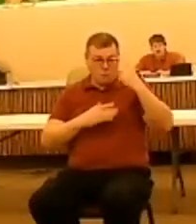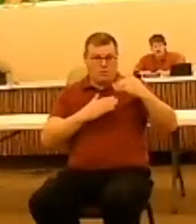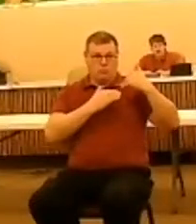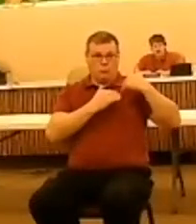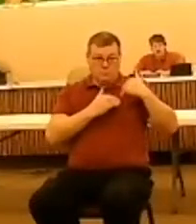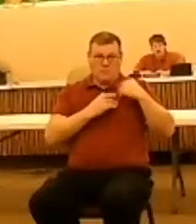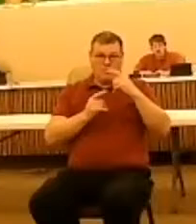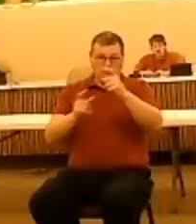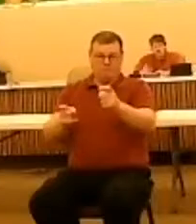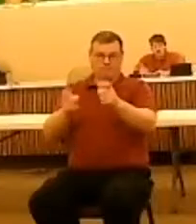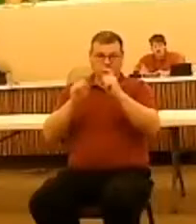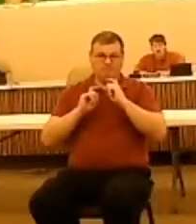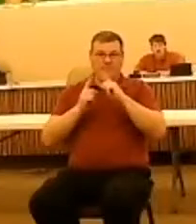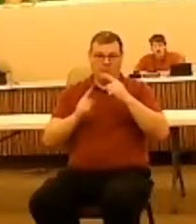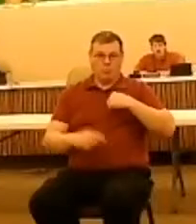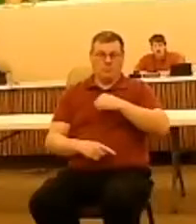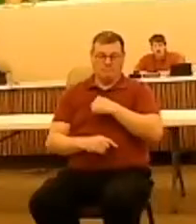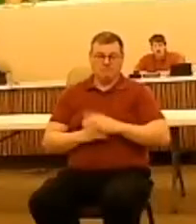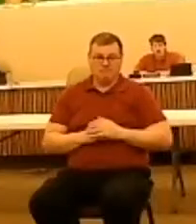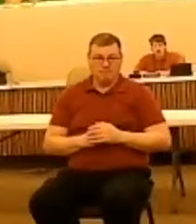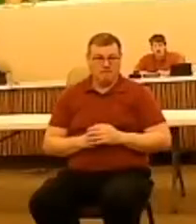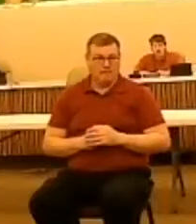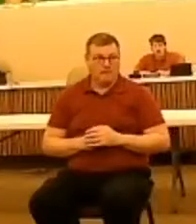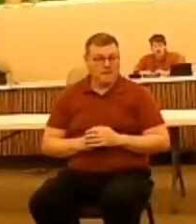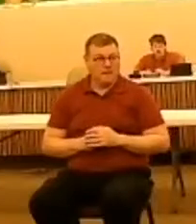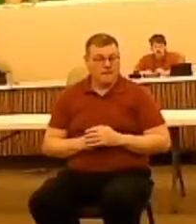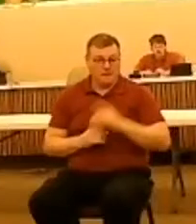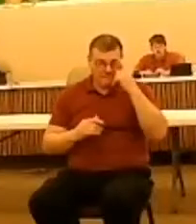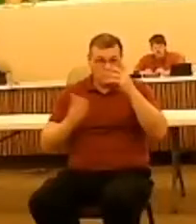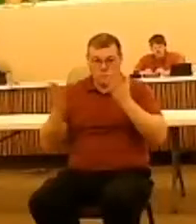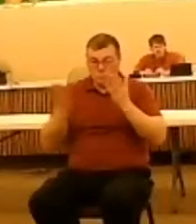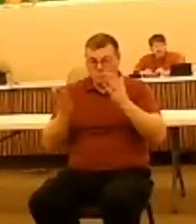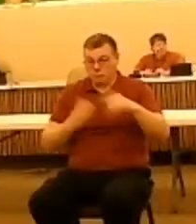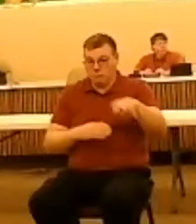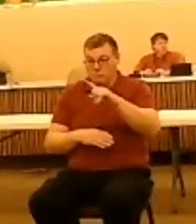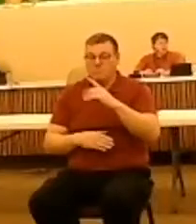responsibility we have to serving you. Thank you.